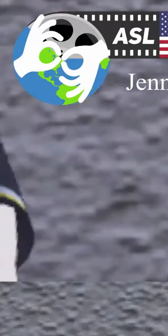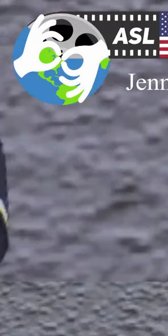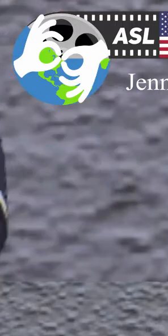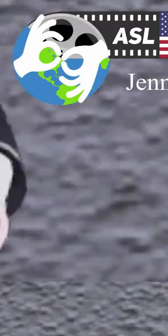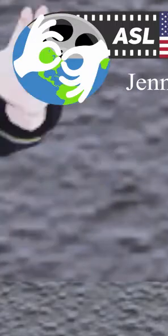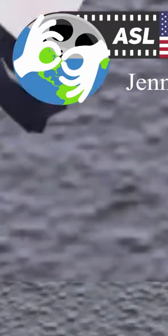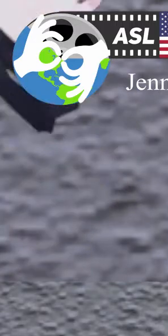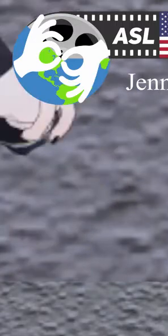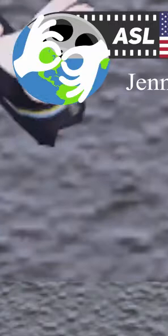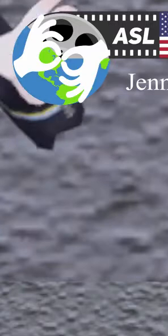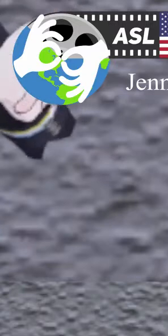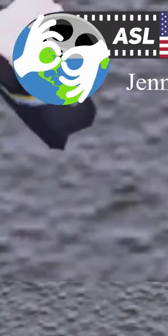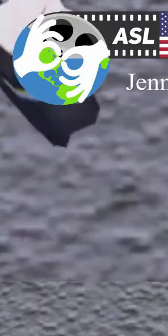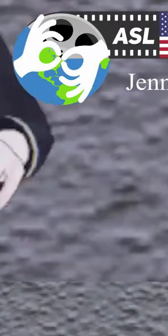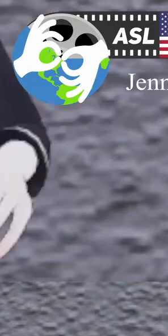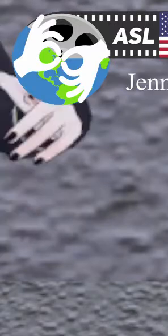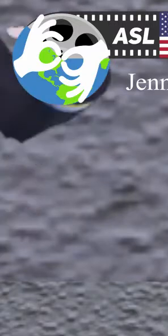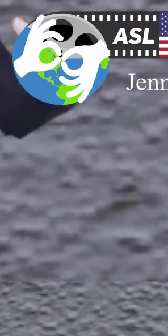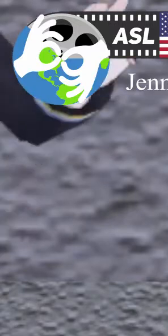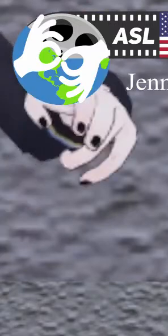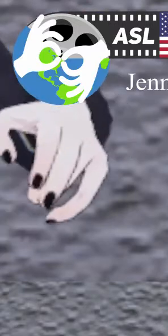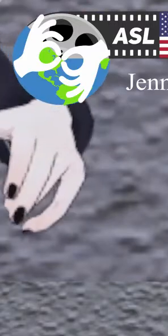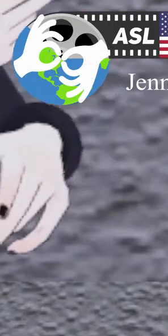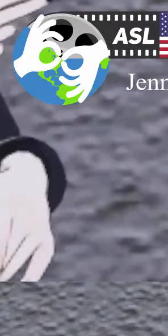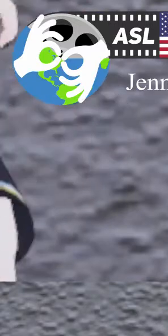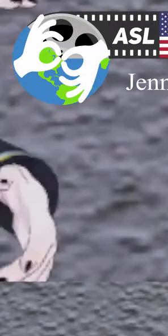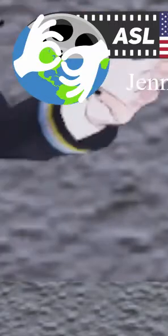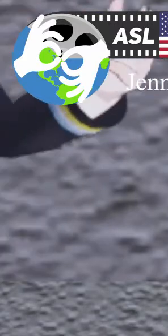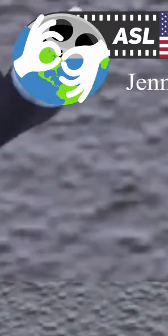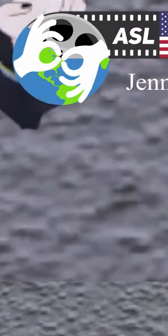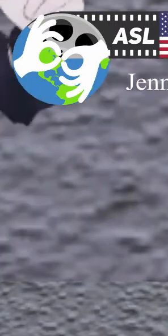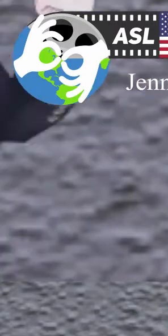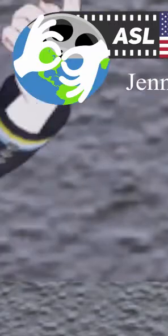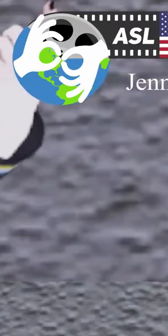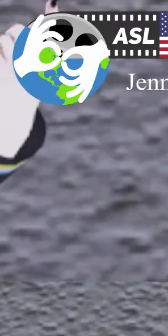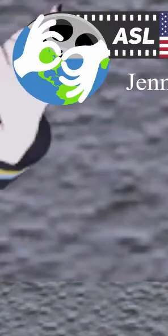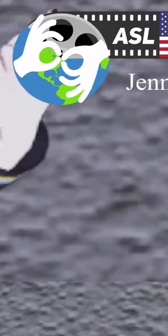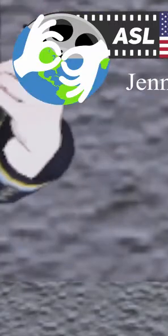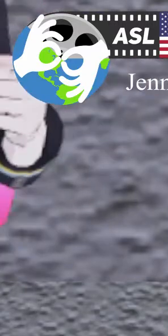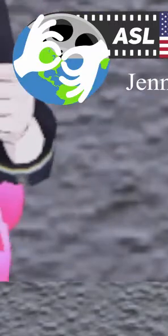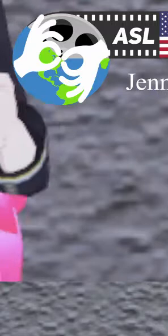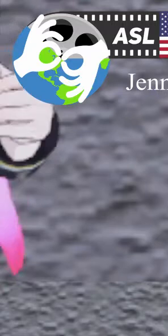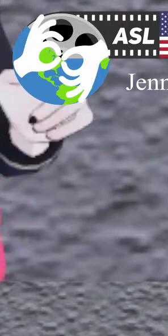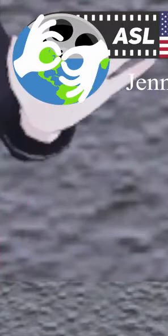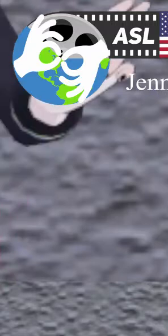it's a little bit awkward because presentations are hard, but would you guys want to have a group activity? Yes or no? It's okay if you don't want